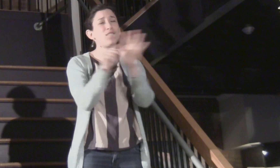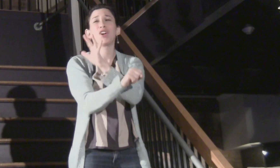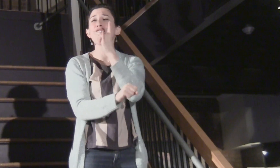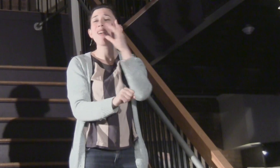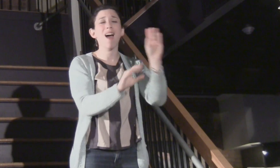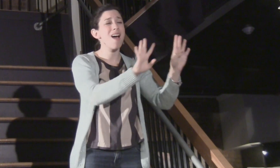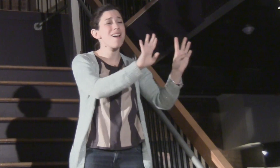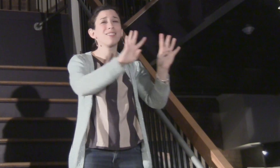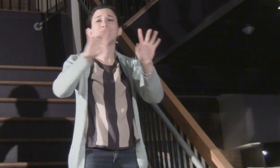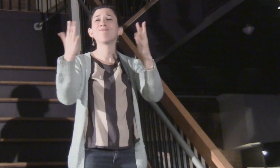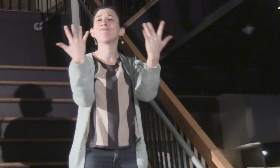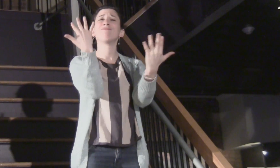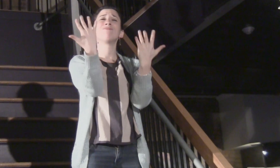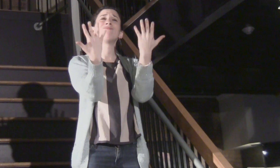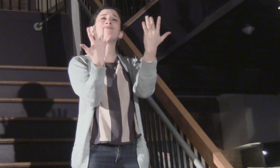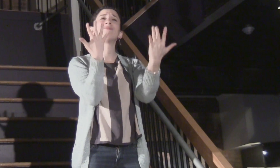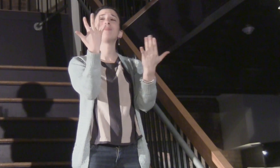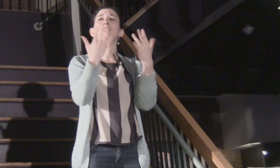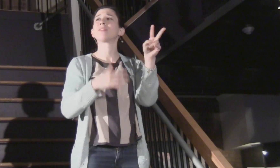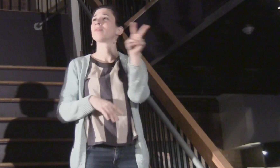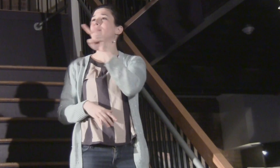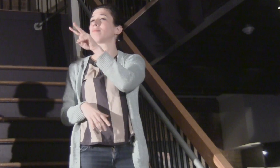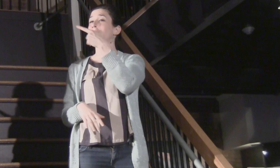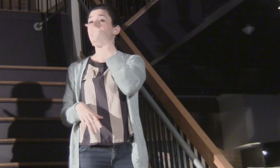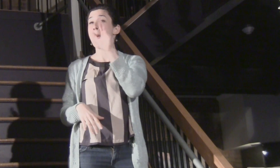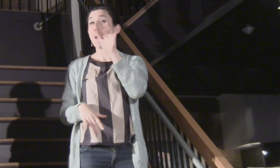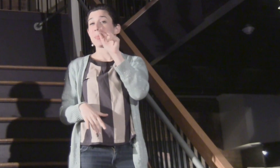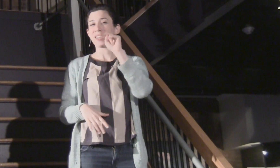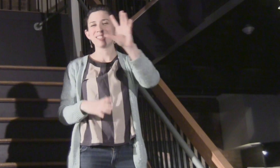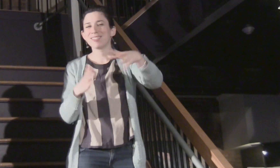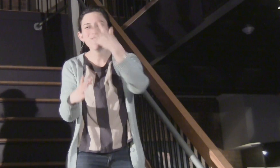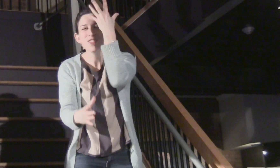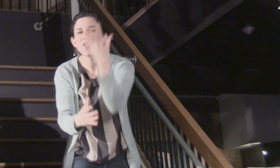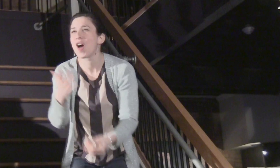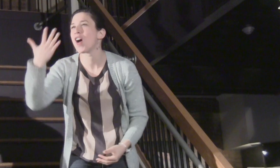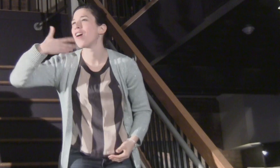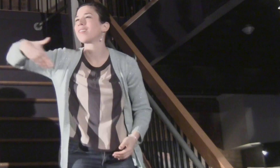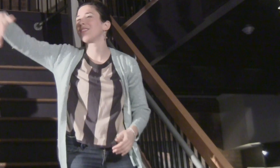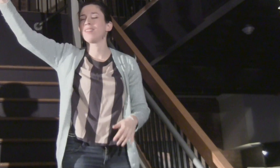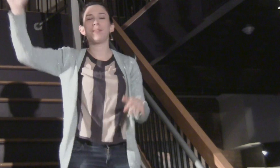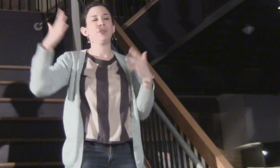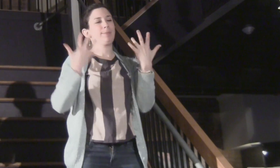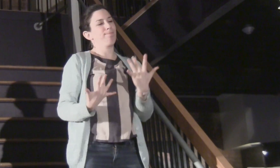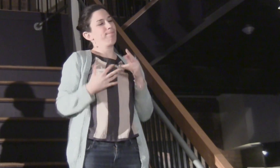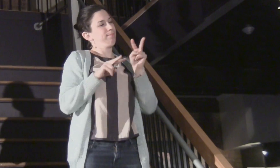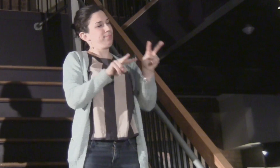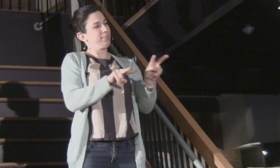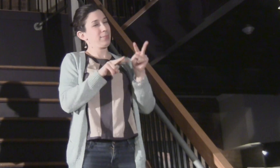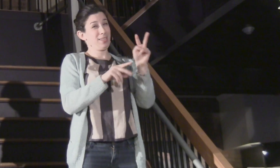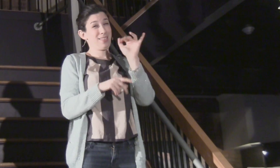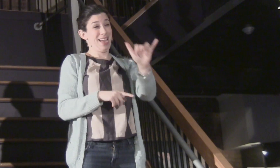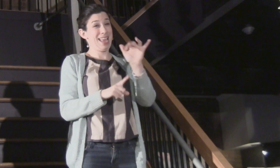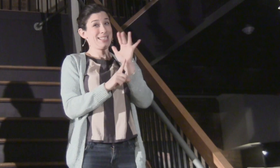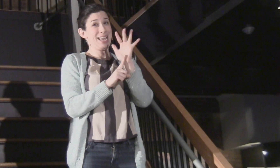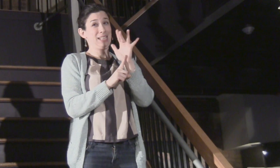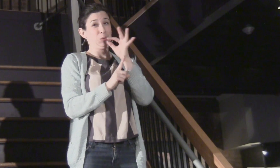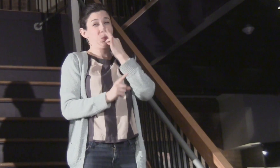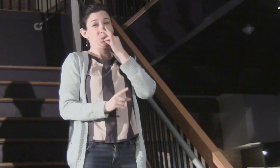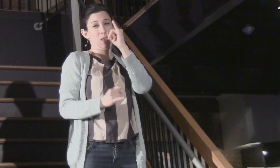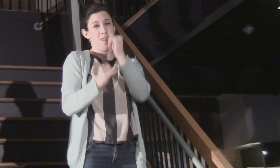table with the Hanukkah on it, still lit. And the goblin was gone. And that